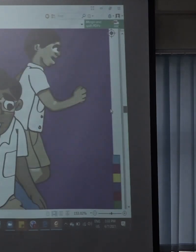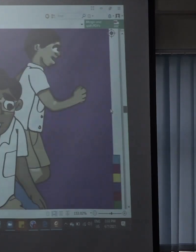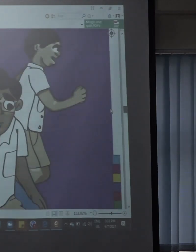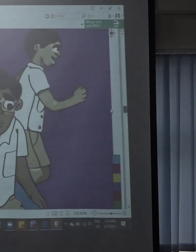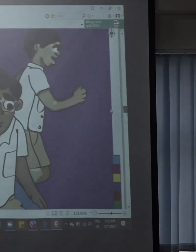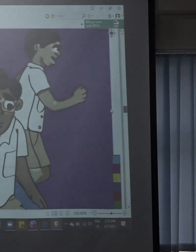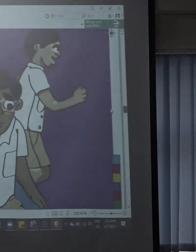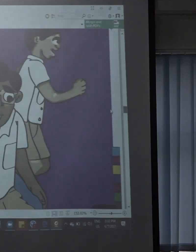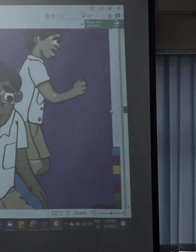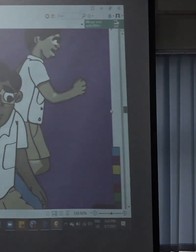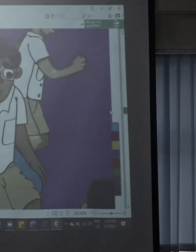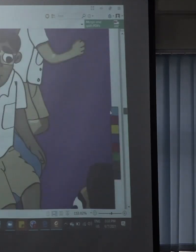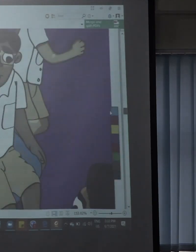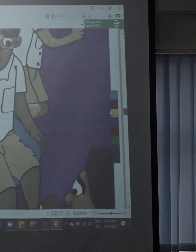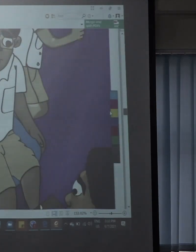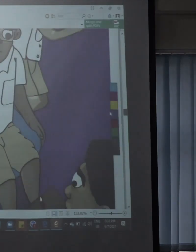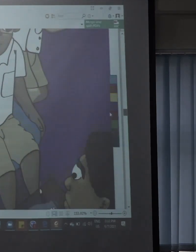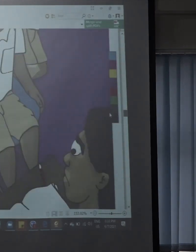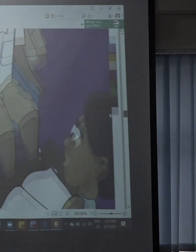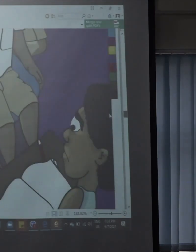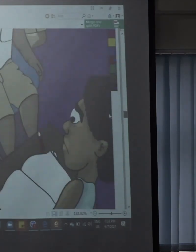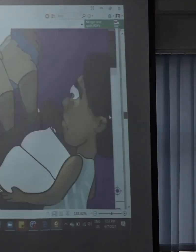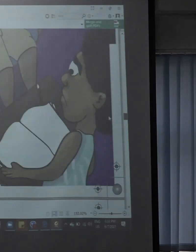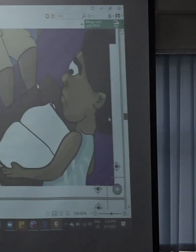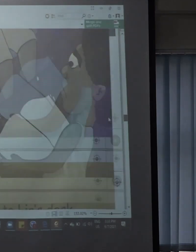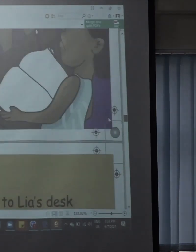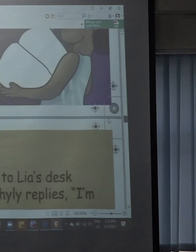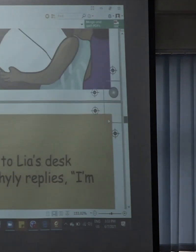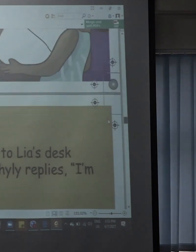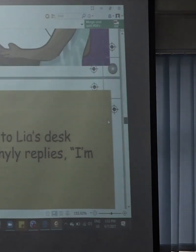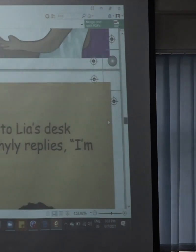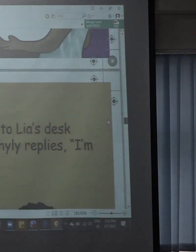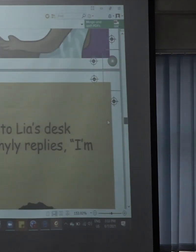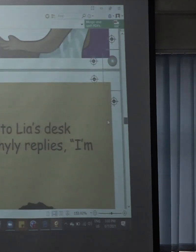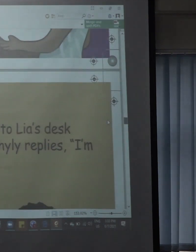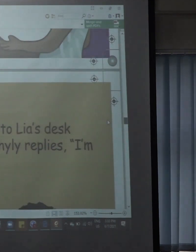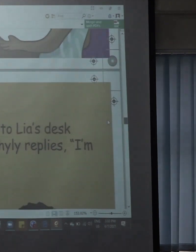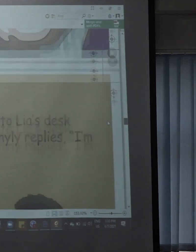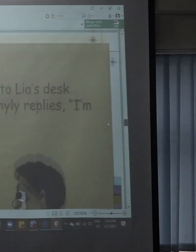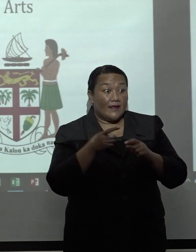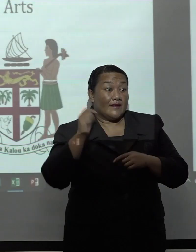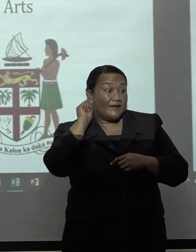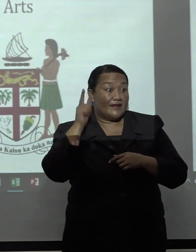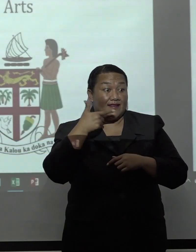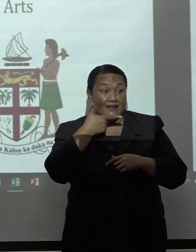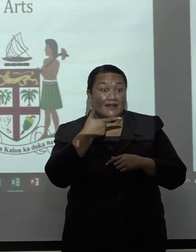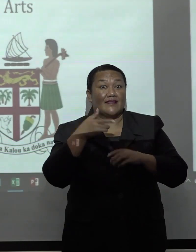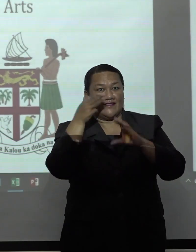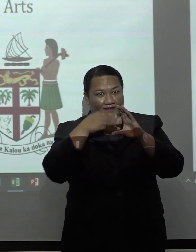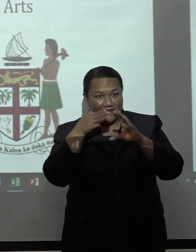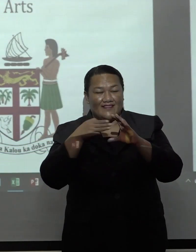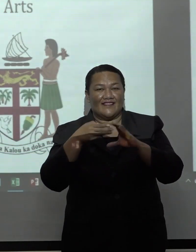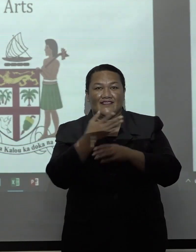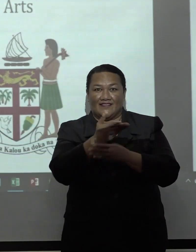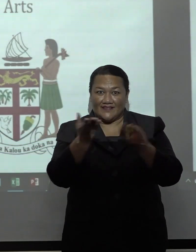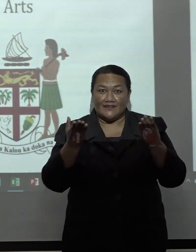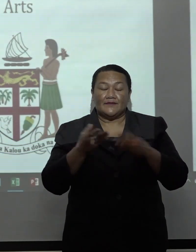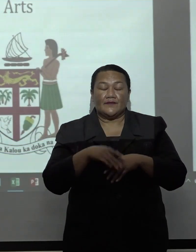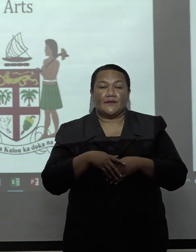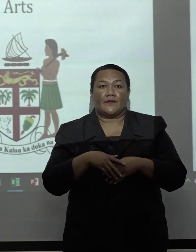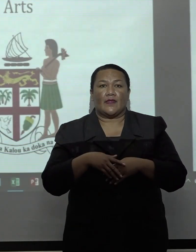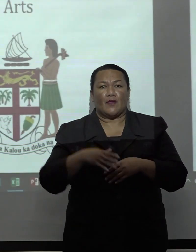Ministry of Education, Heritage and Arts team, media team, and telecom team. Bula Vinaka, and a